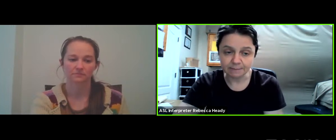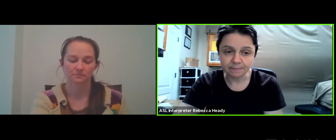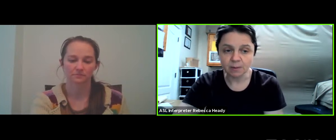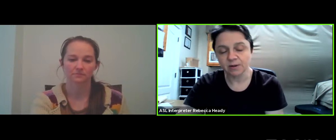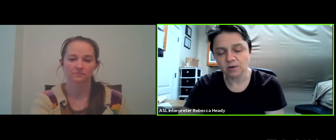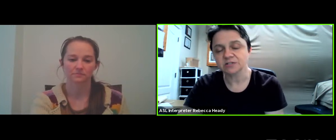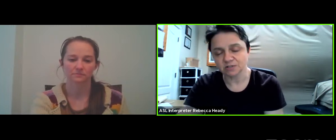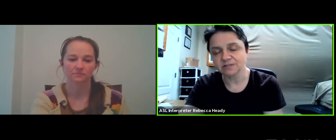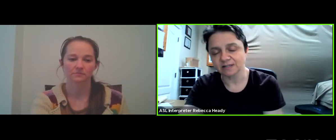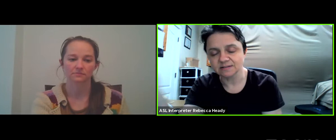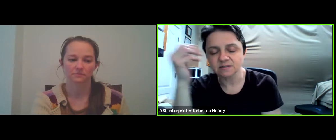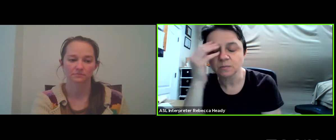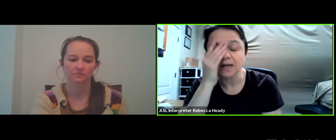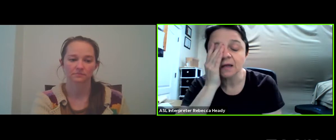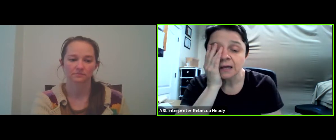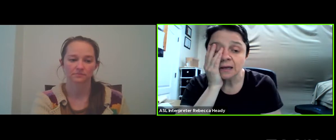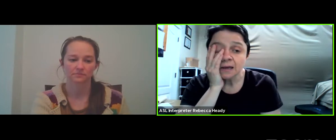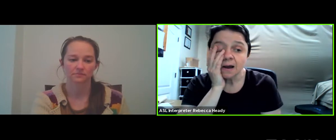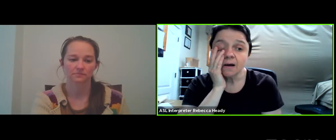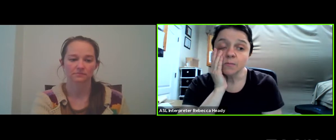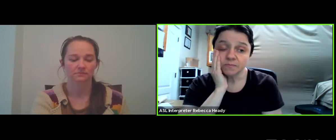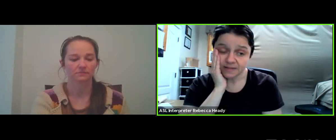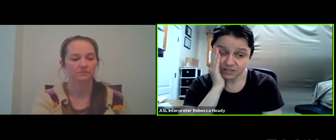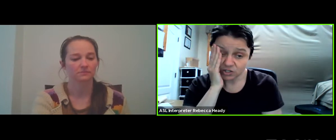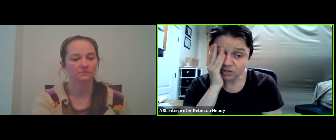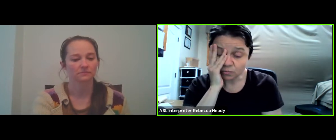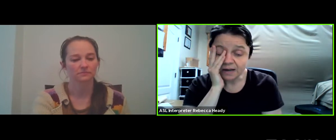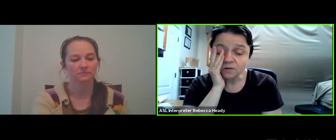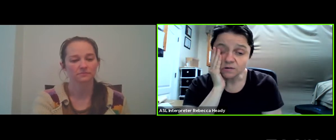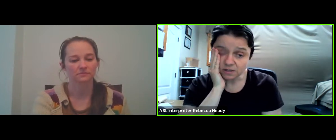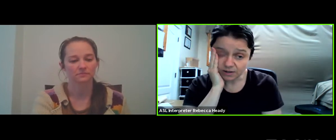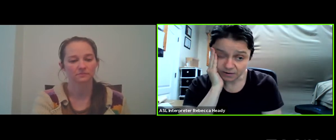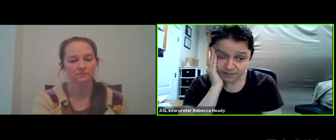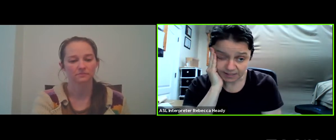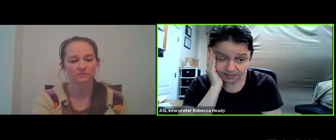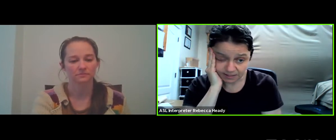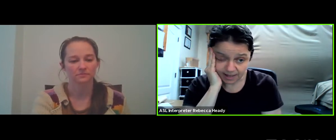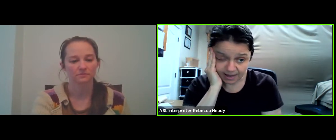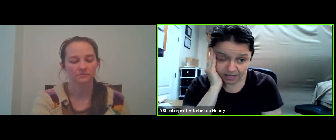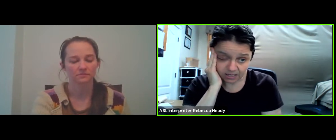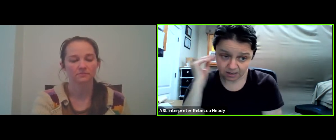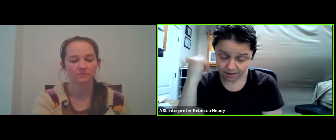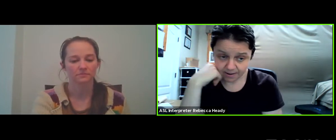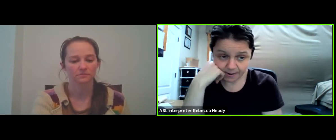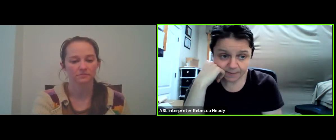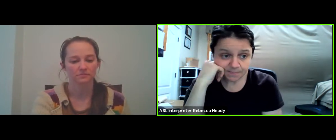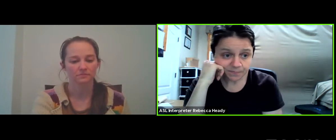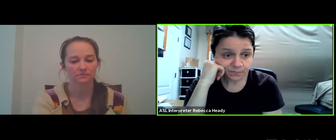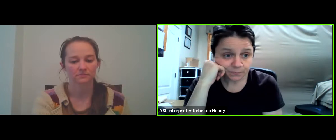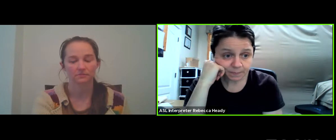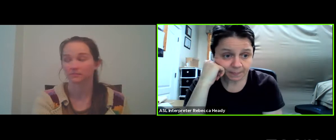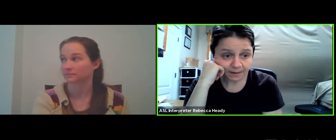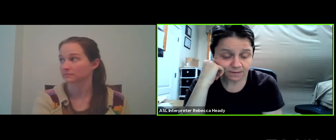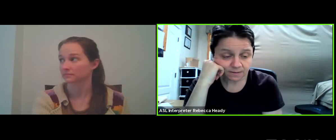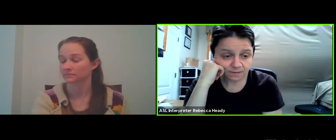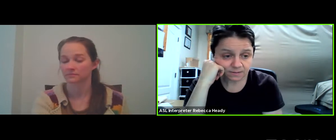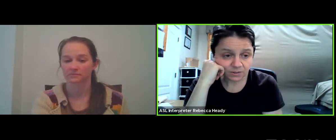sentence type. I mean, questions are sentences, but this is just a regular declarative sentence like,